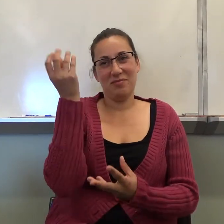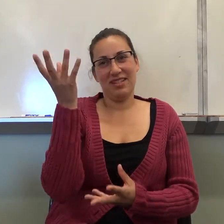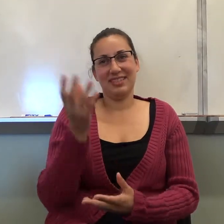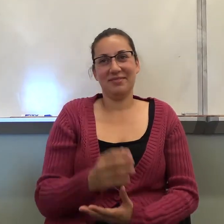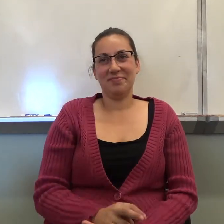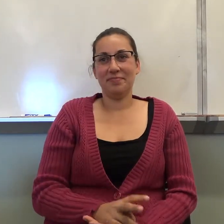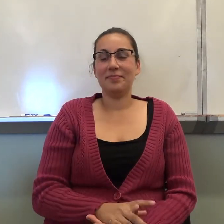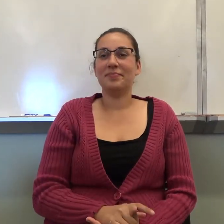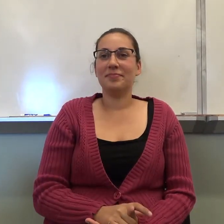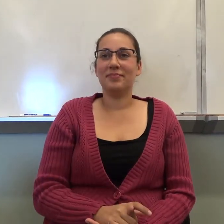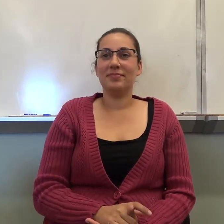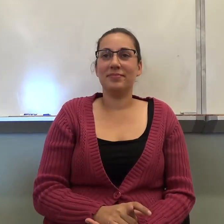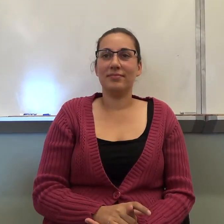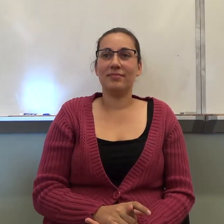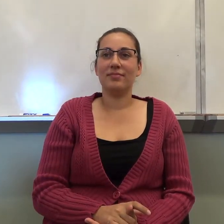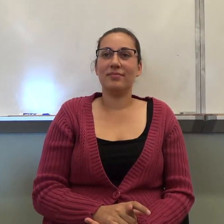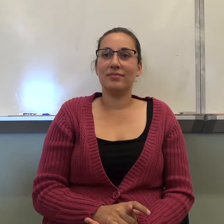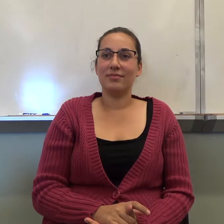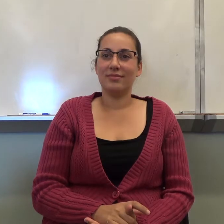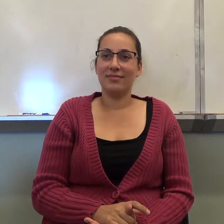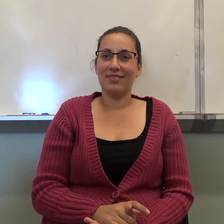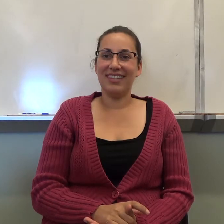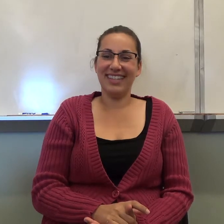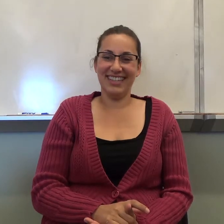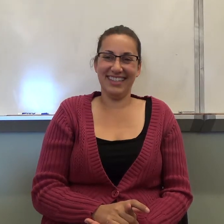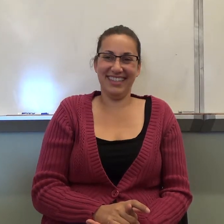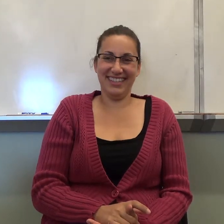All right, that's section 11.1. We finally finished it.